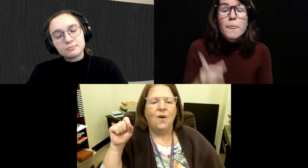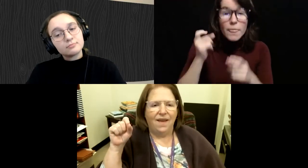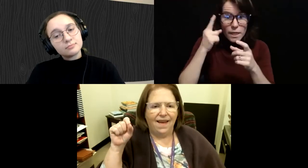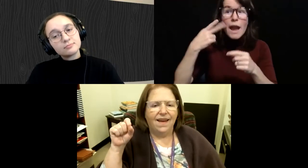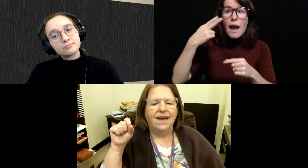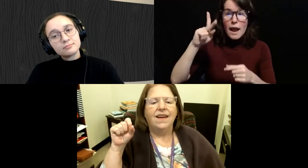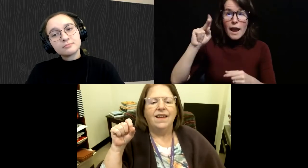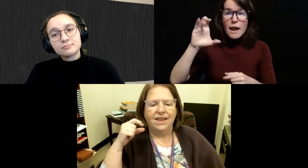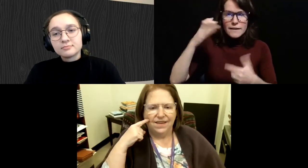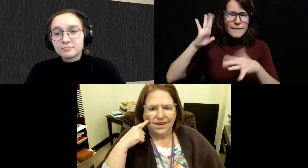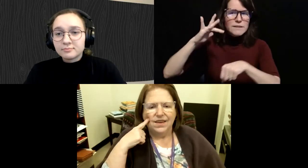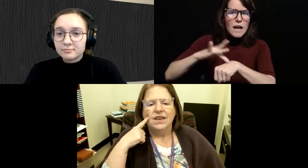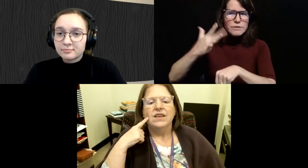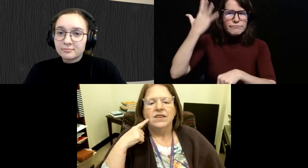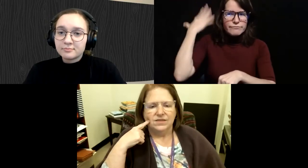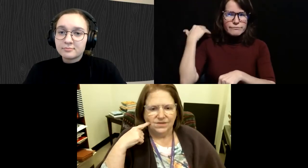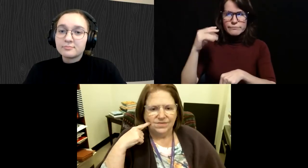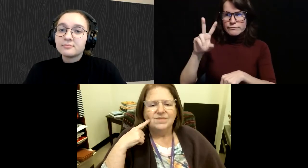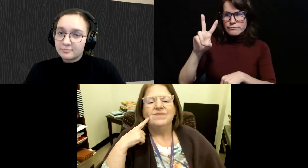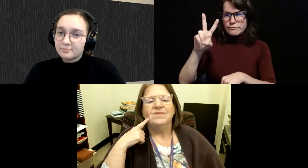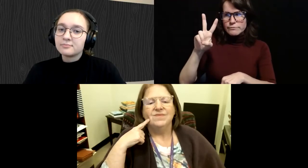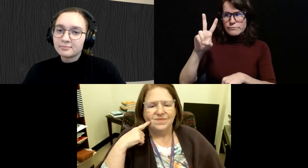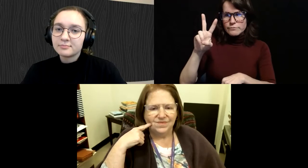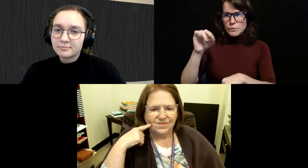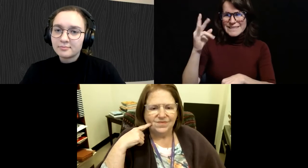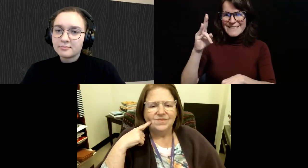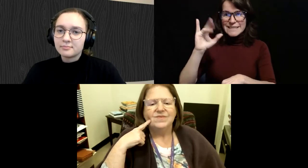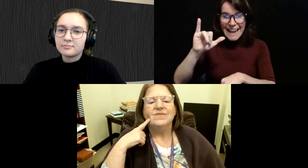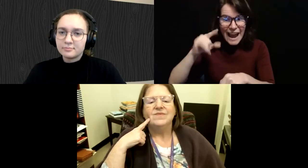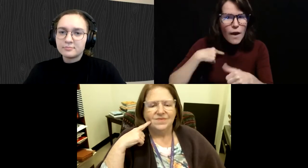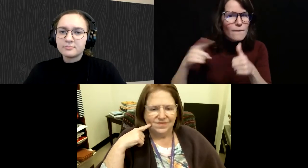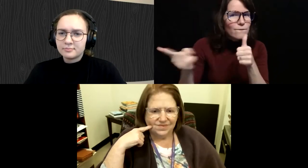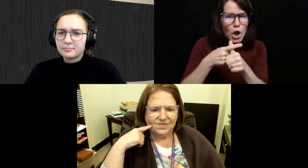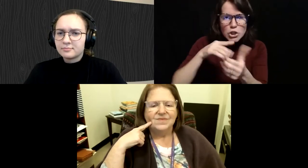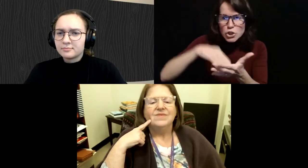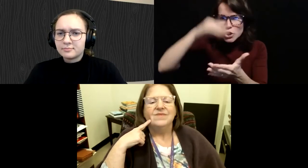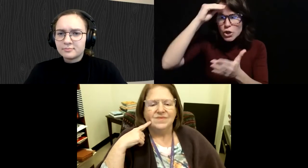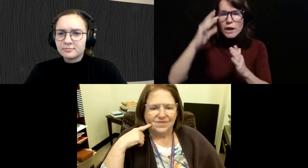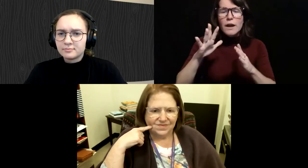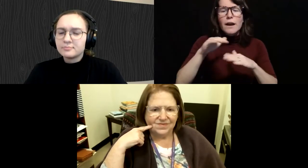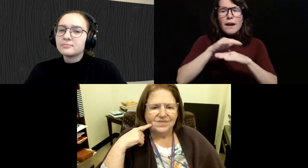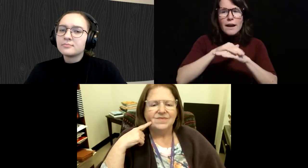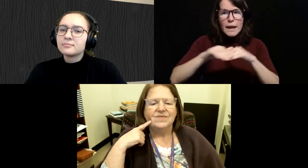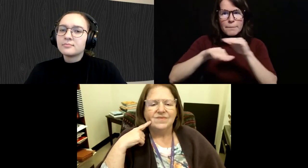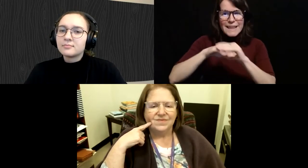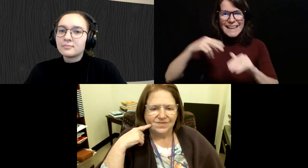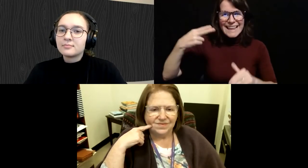learn Braille soon. That's the plan. But I have been to the Helen Keller Center. I think it was 2016. I was a